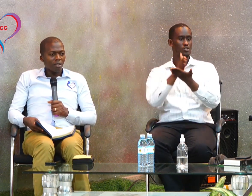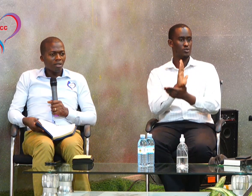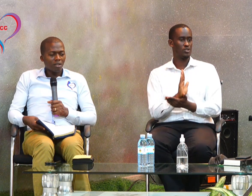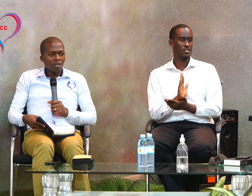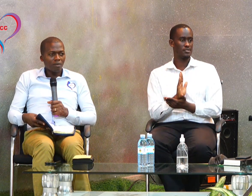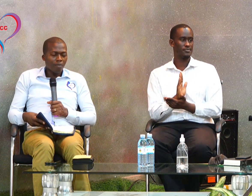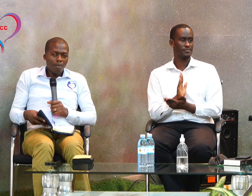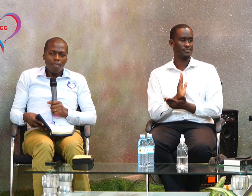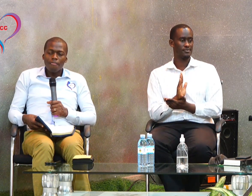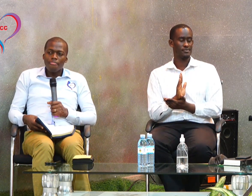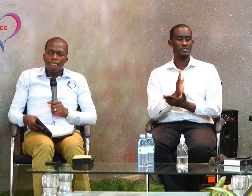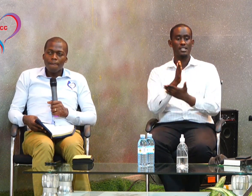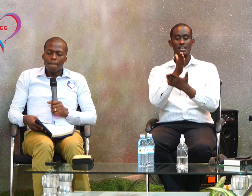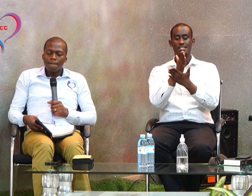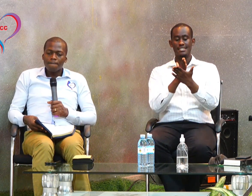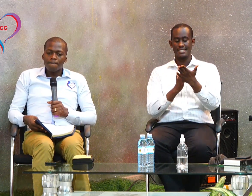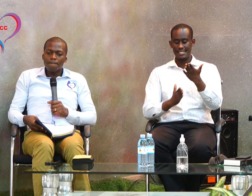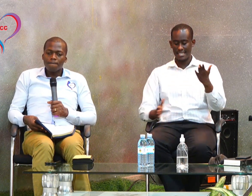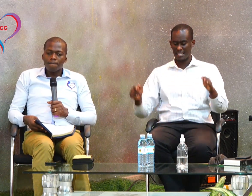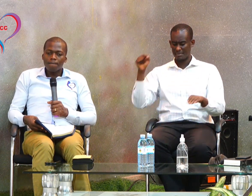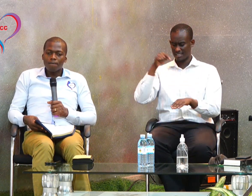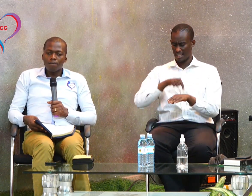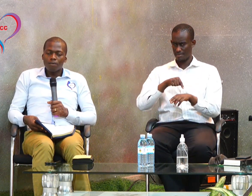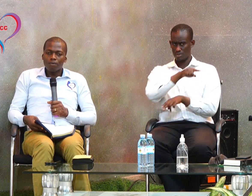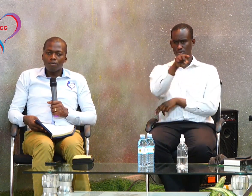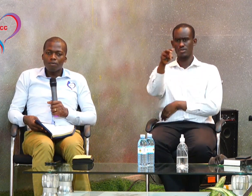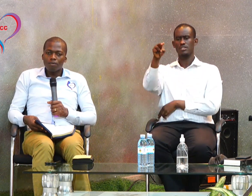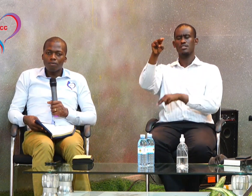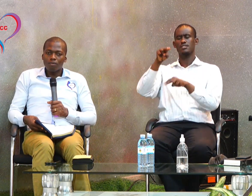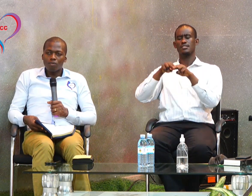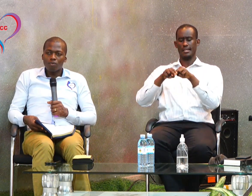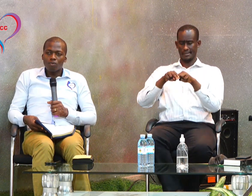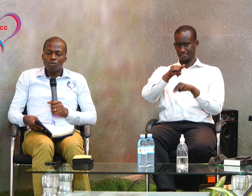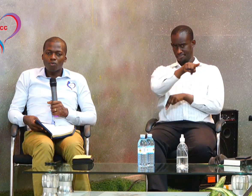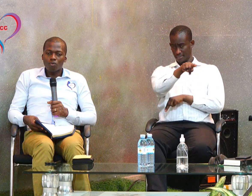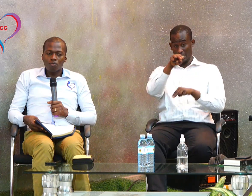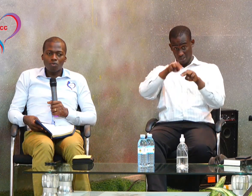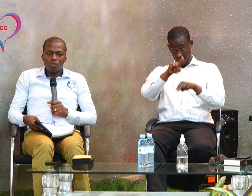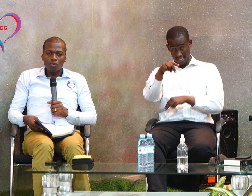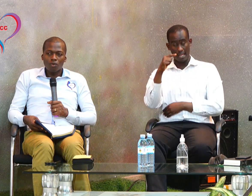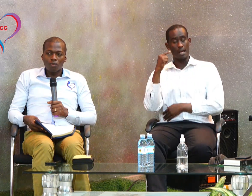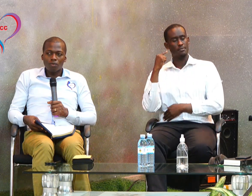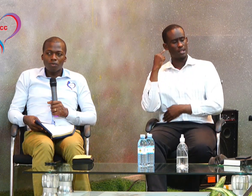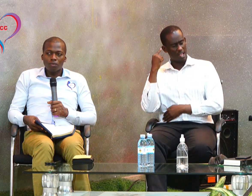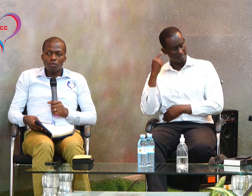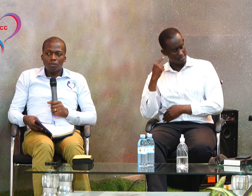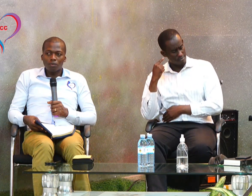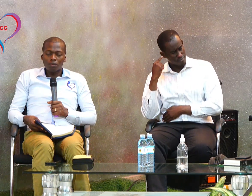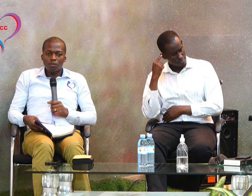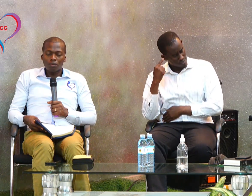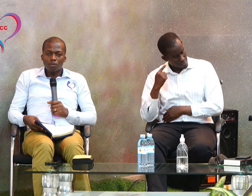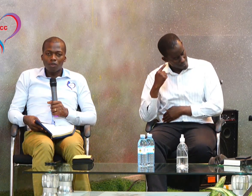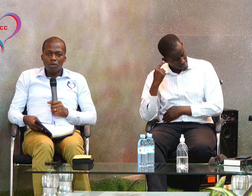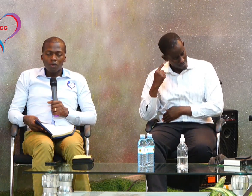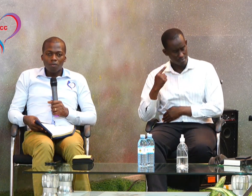Sometimes we need to sit down and reconsider and look at the truth of the word and get it absorbed